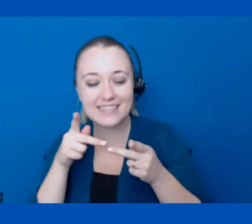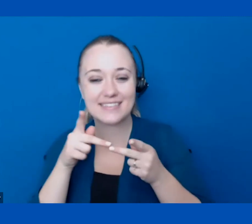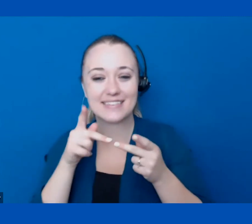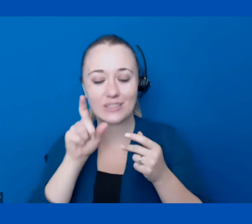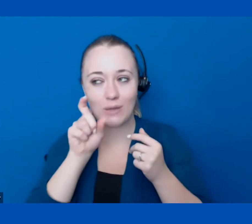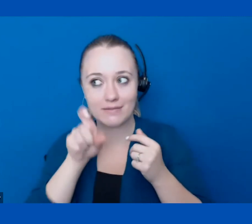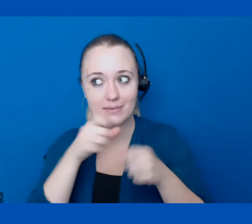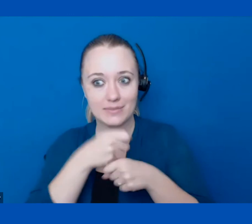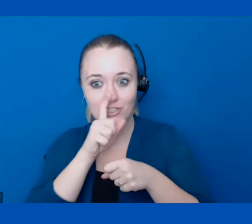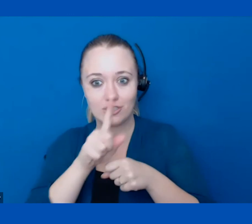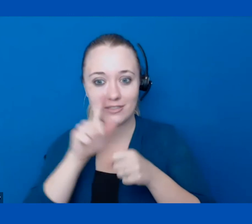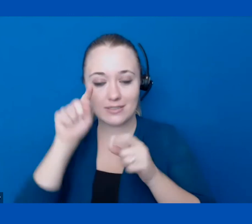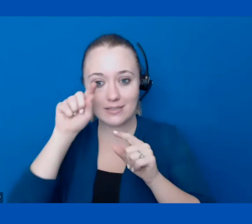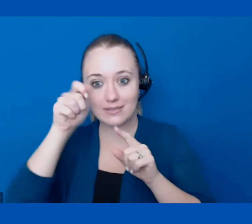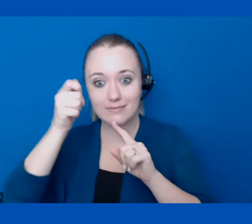to get.